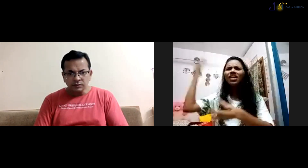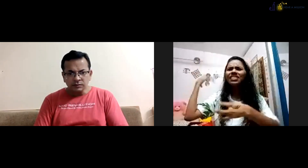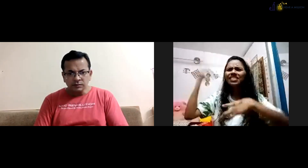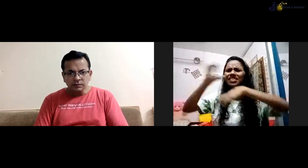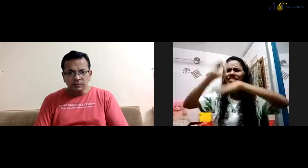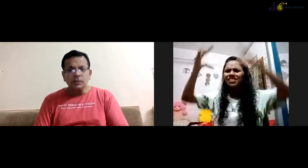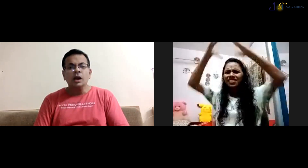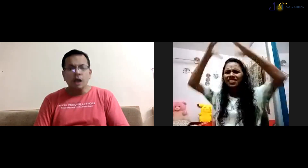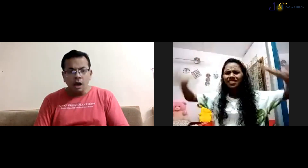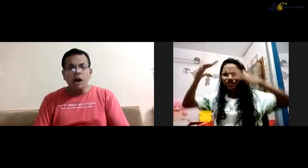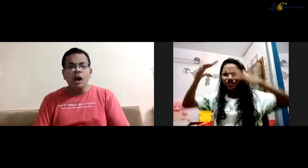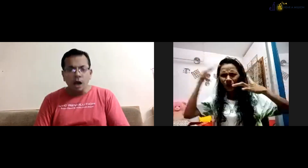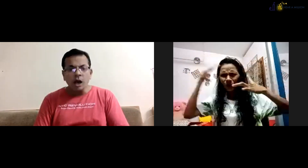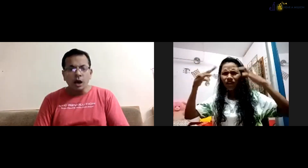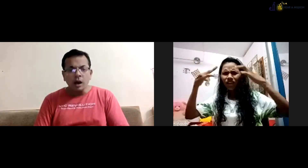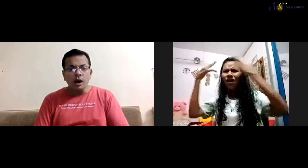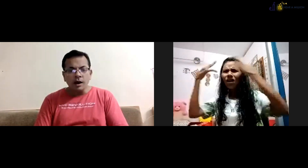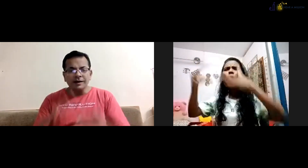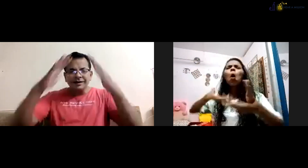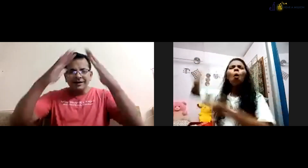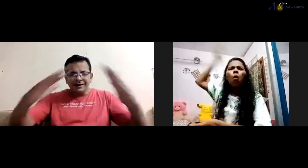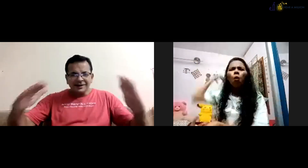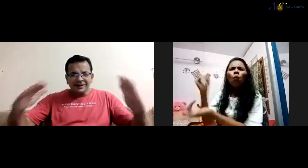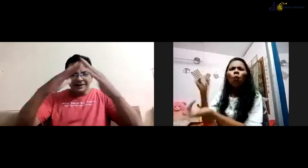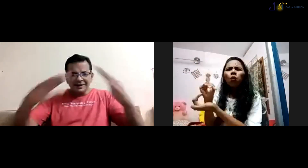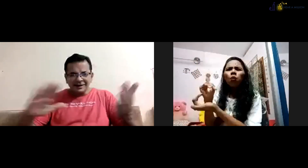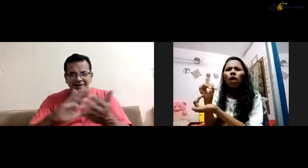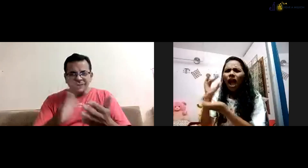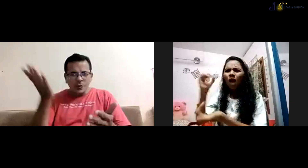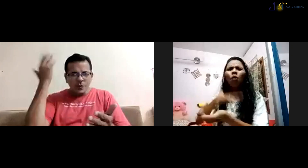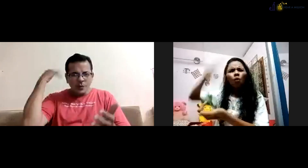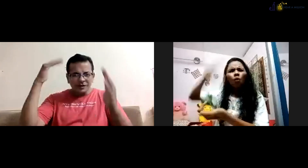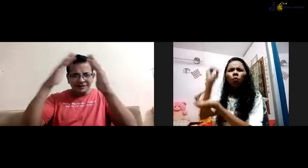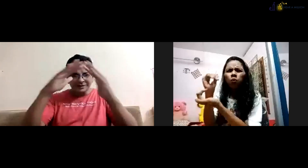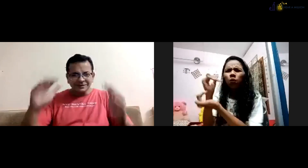Ashwini did check doctors, and I have checked.